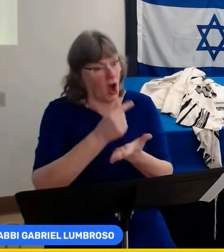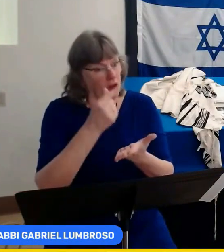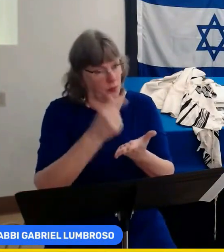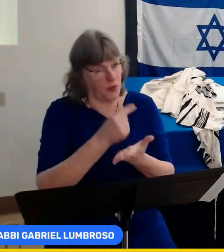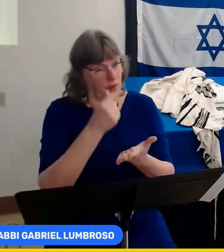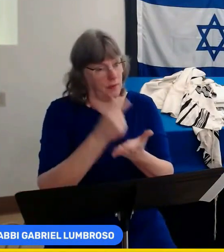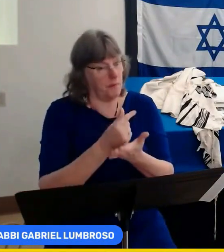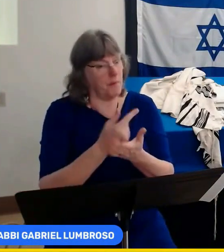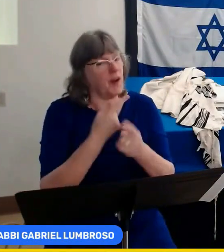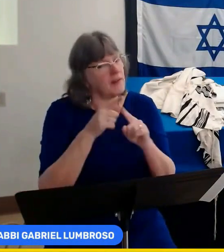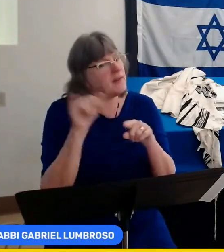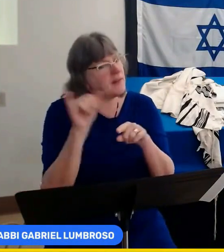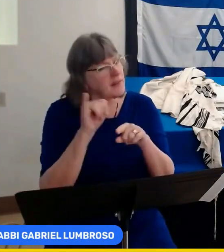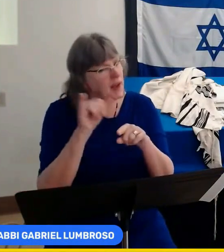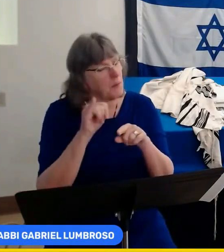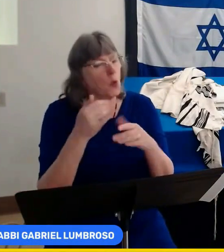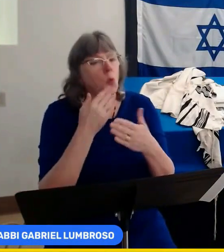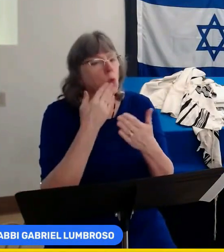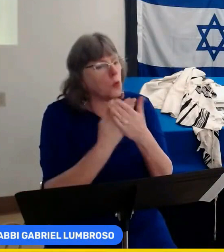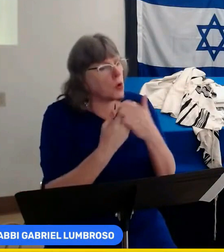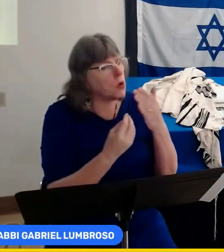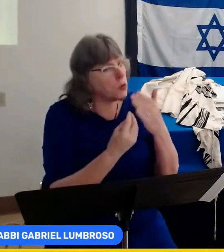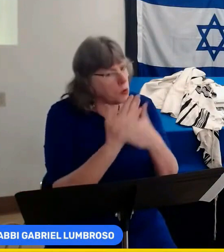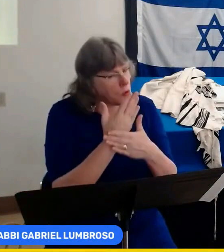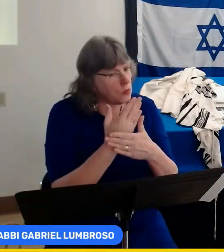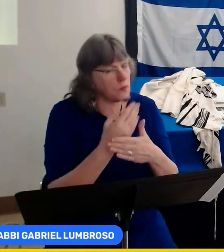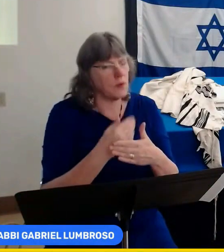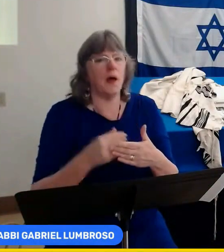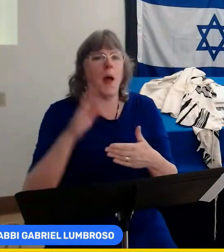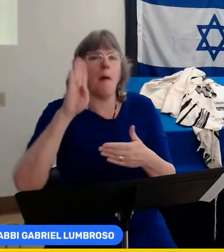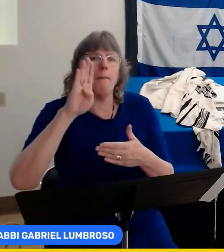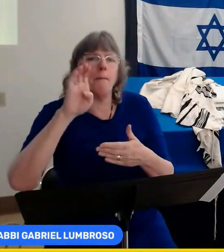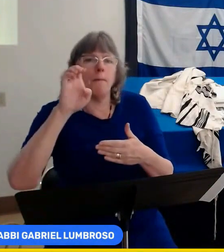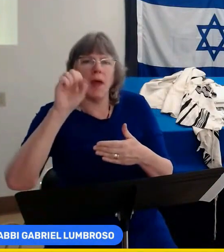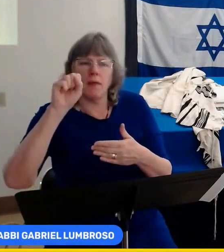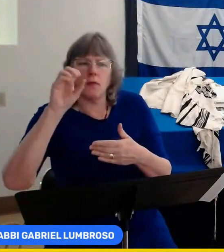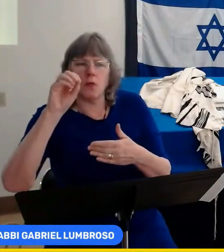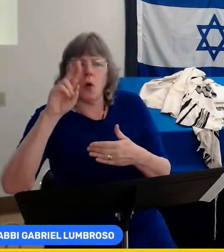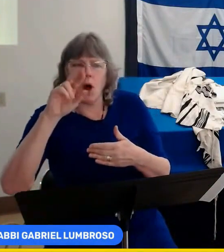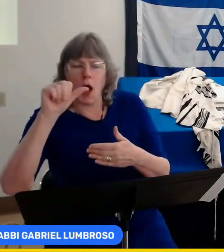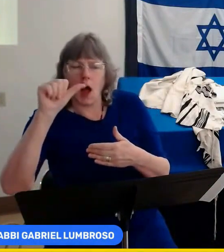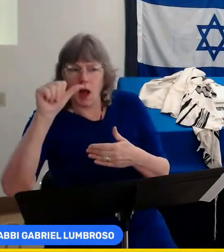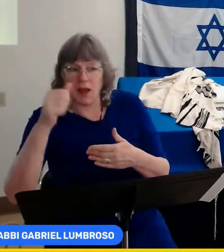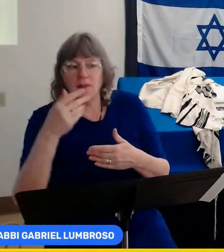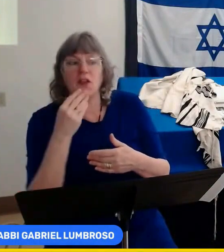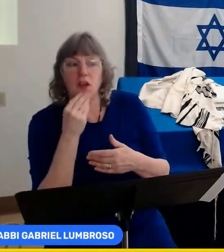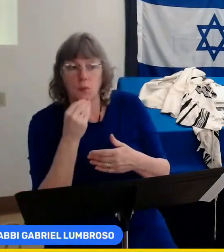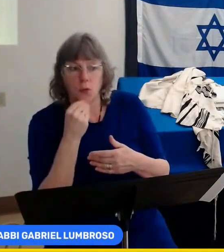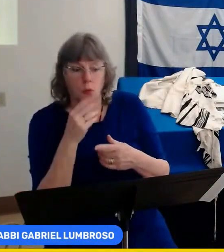gospel. Good news, besorah. There's some people who wrote